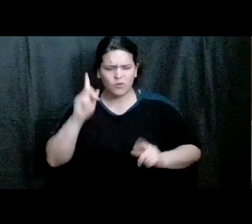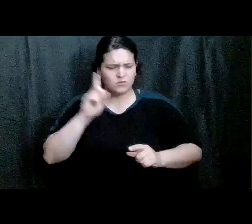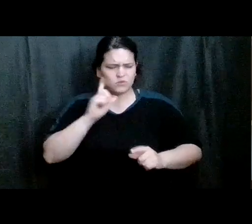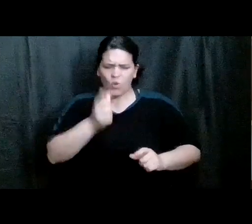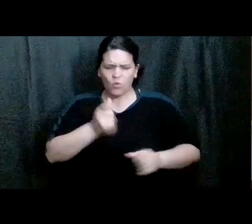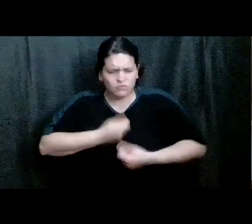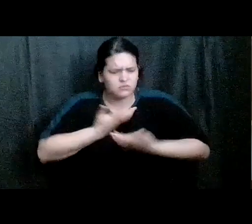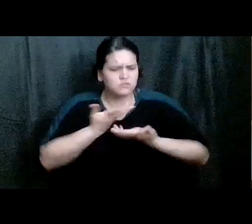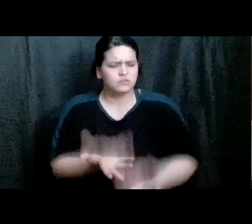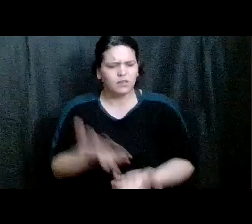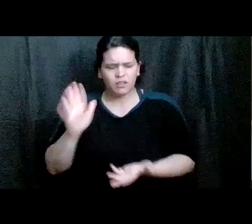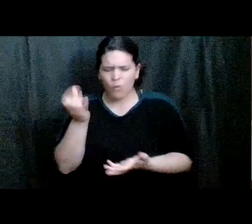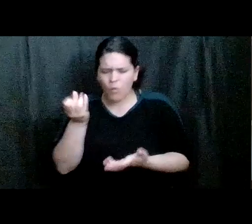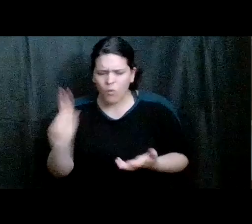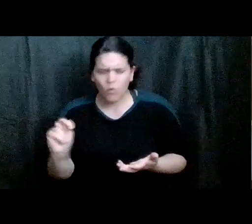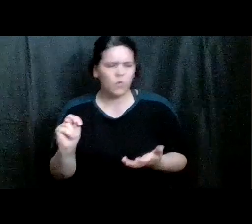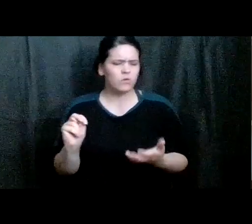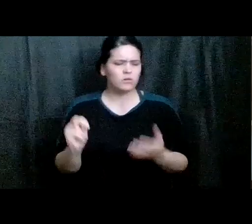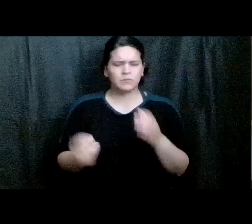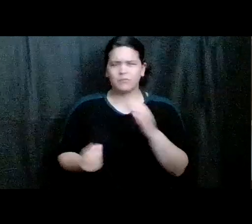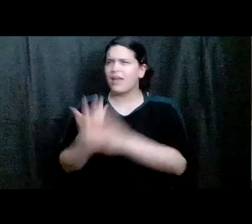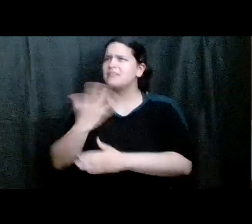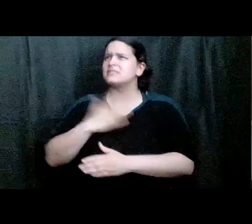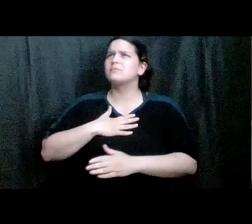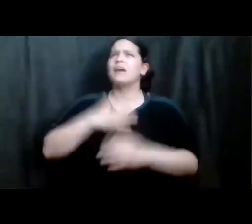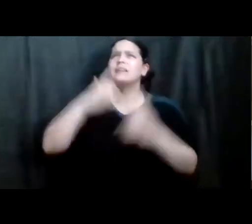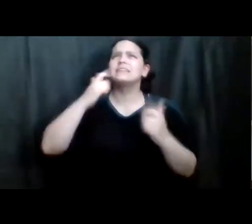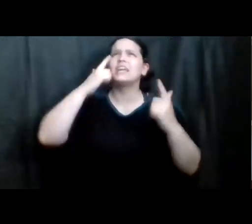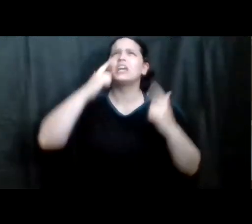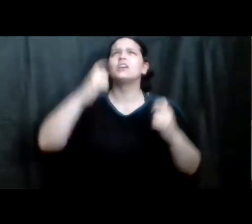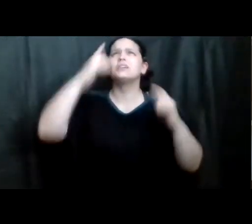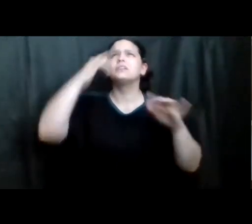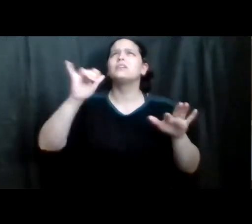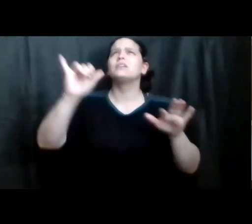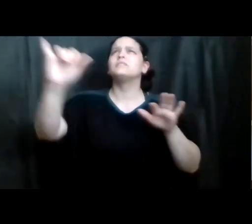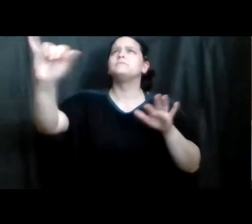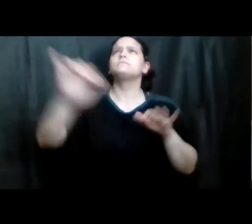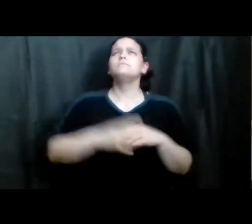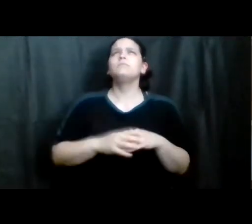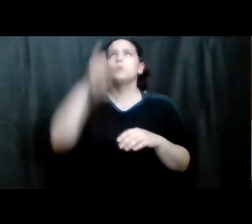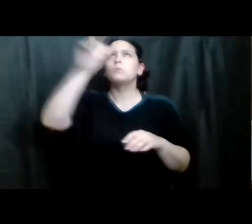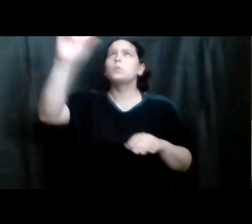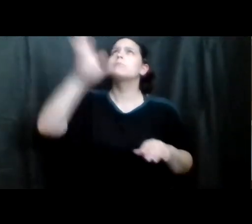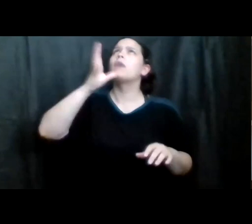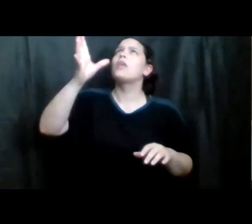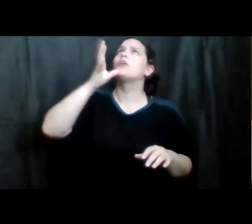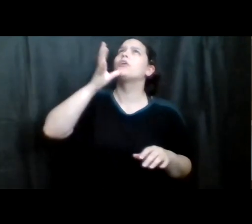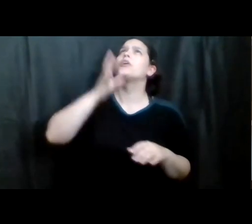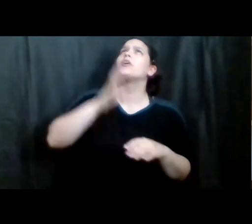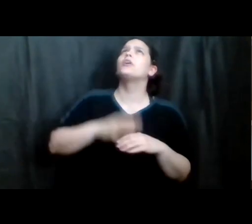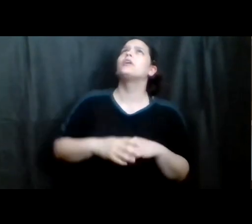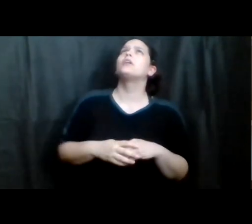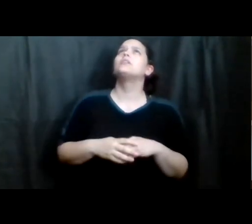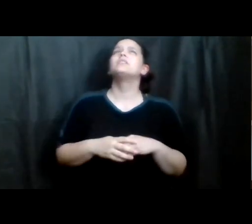my endless well of spirit tears, crystallized moon mother, a salve for my fears. Limbs scattered to the